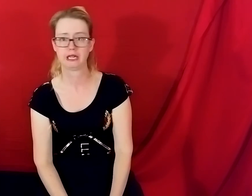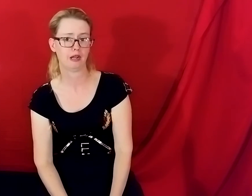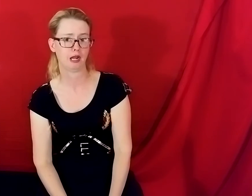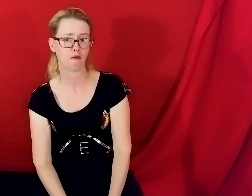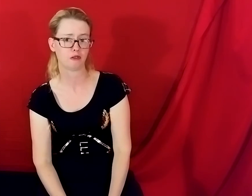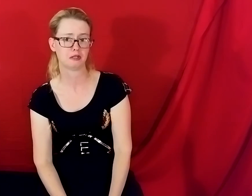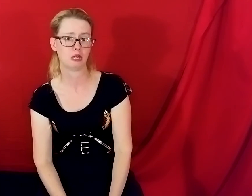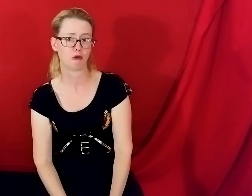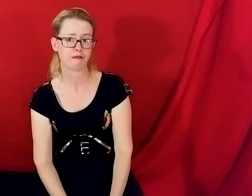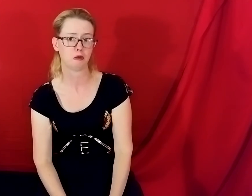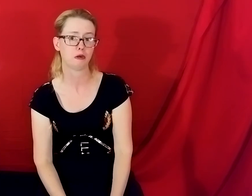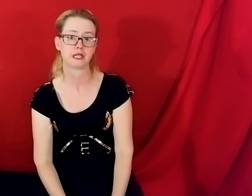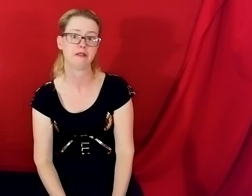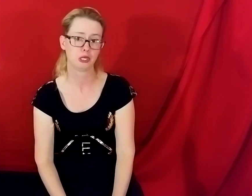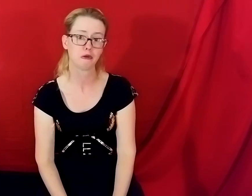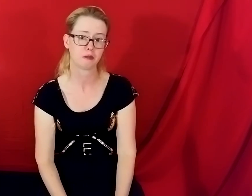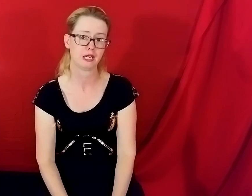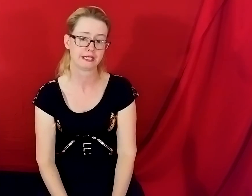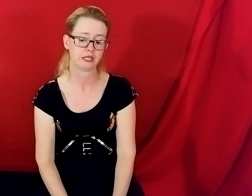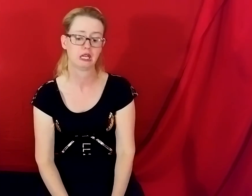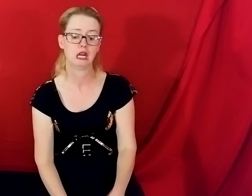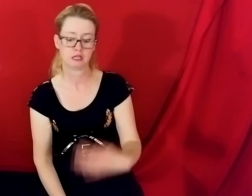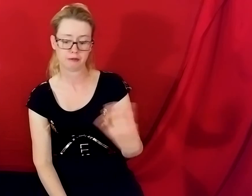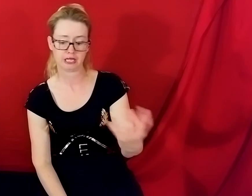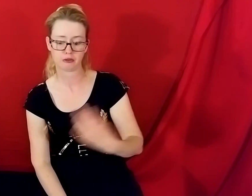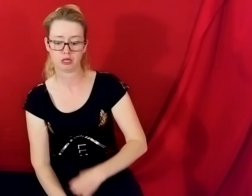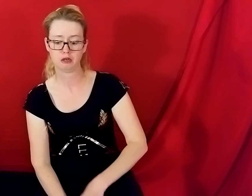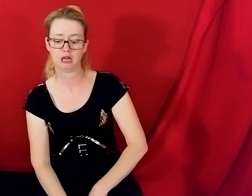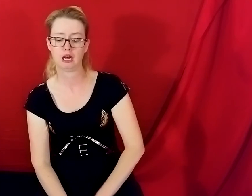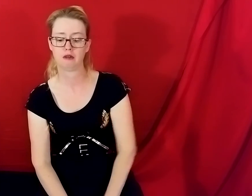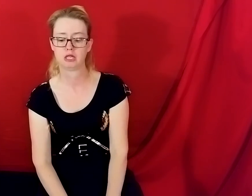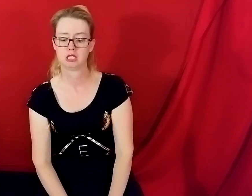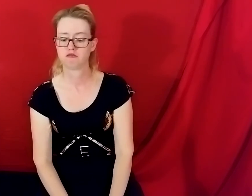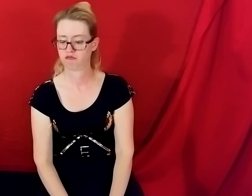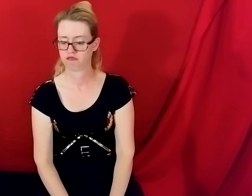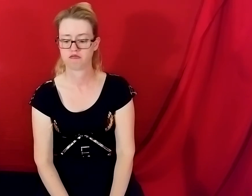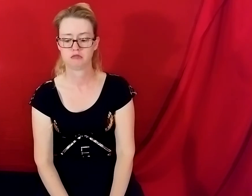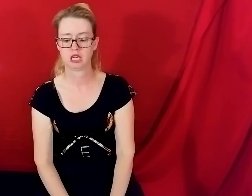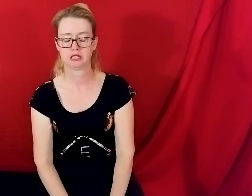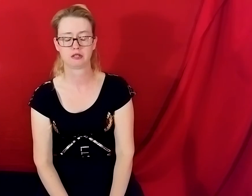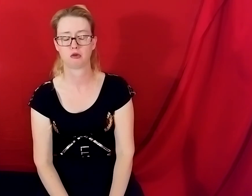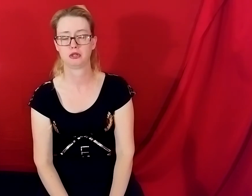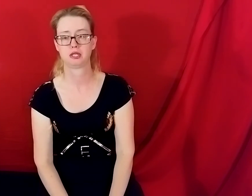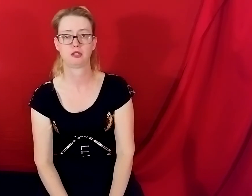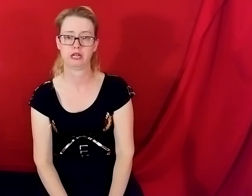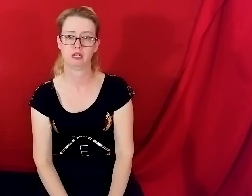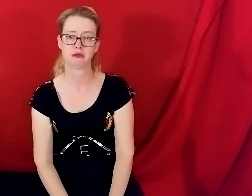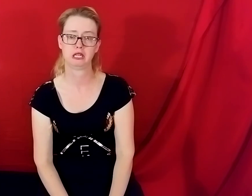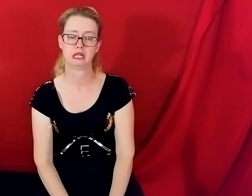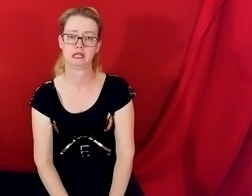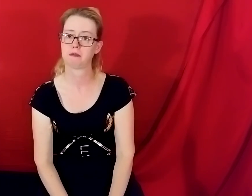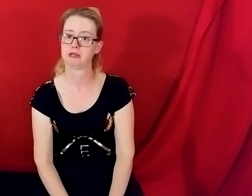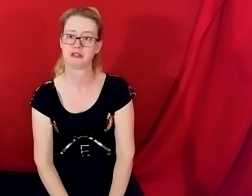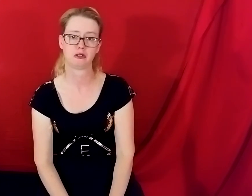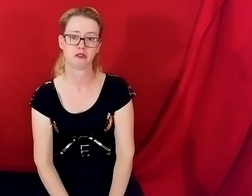hopeful uh review will give you some ideas the maze runner uh you know this works trails and spg 13 i